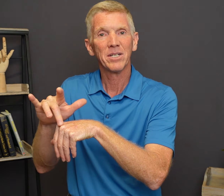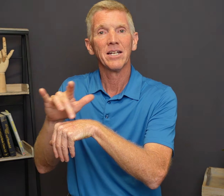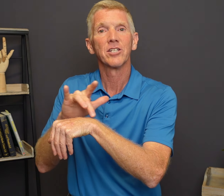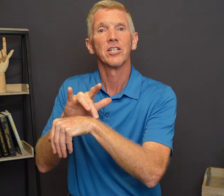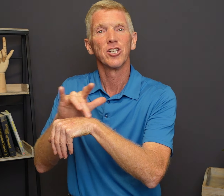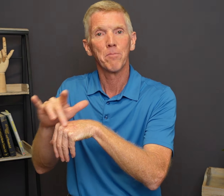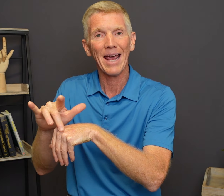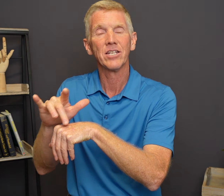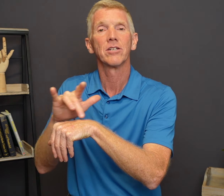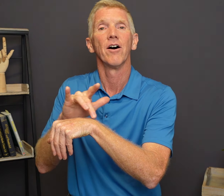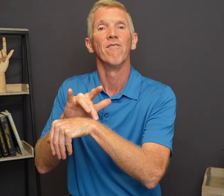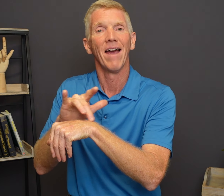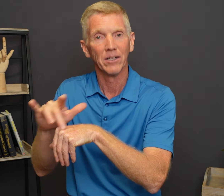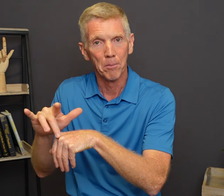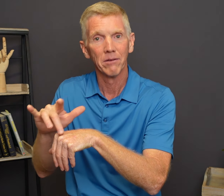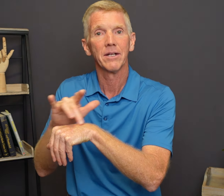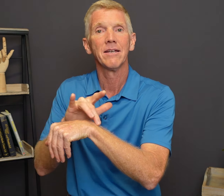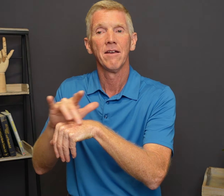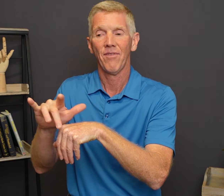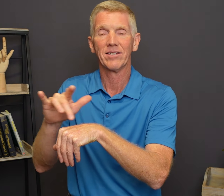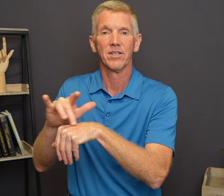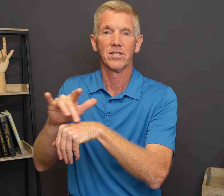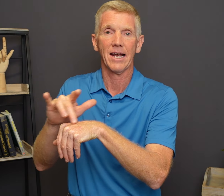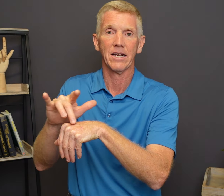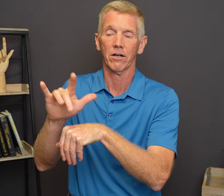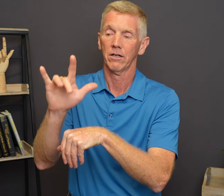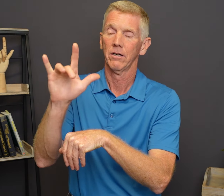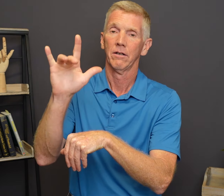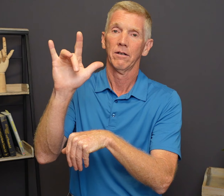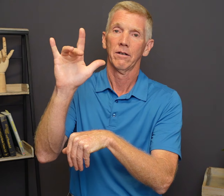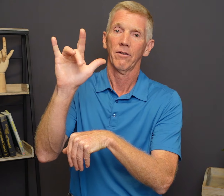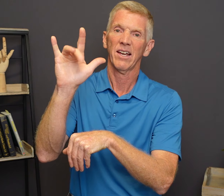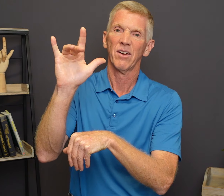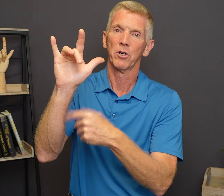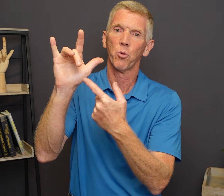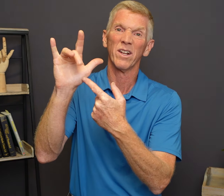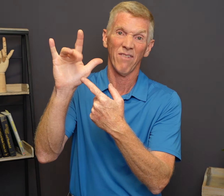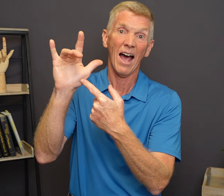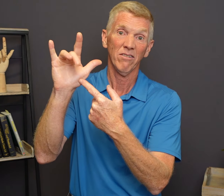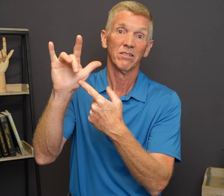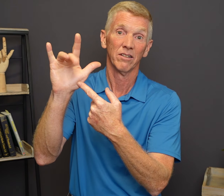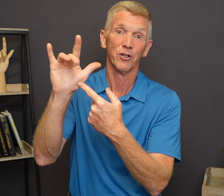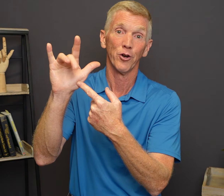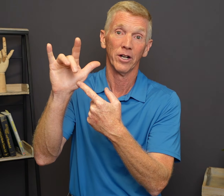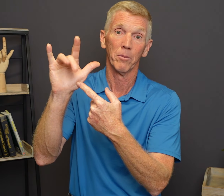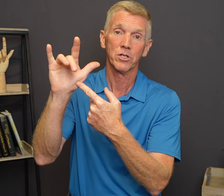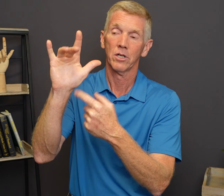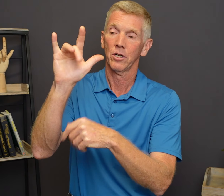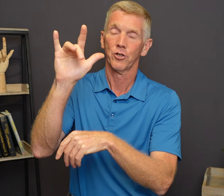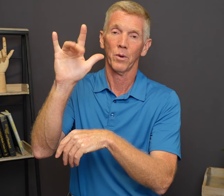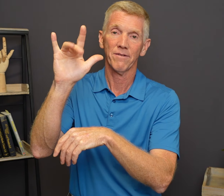emptiness, space, availability. That's this sign here. Think of the number 25, if you know your numbers.